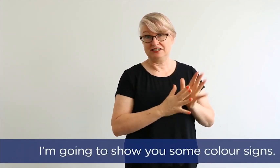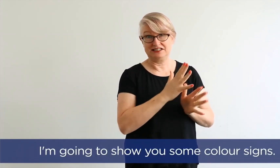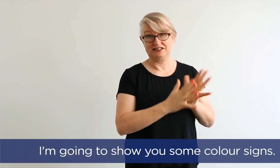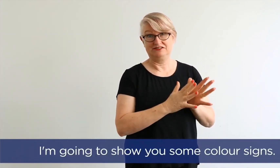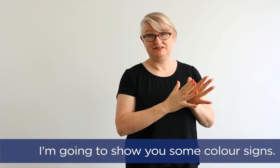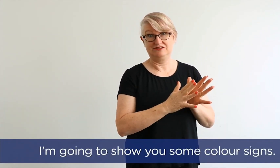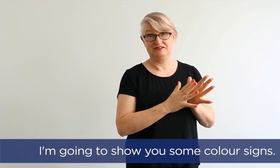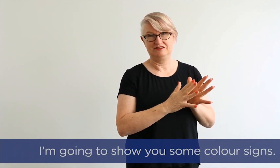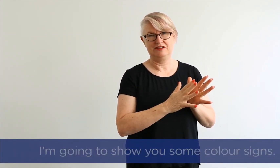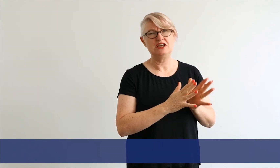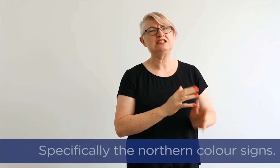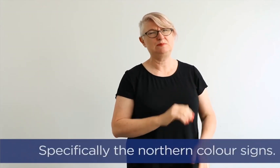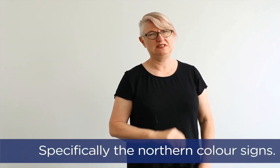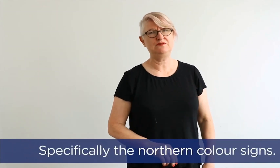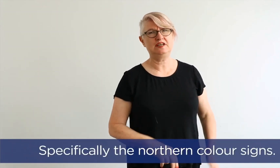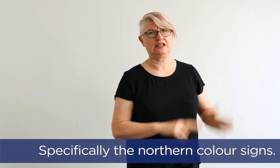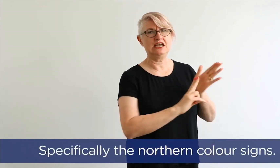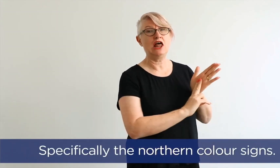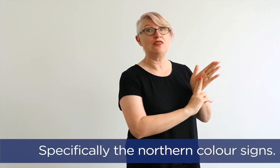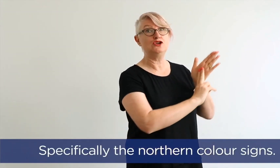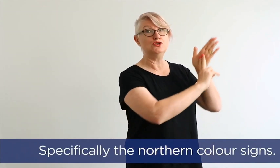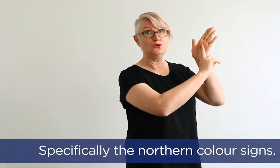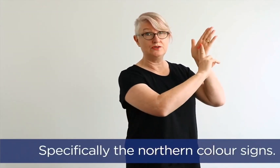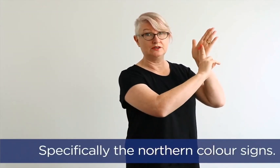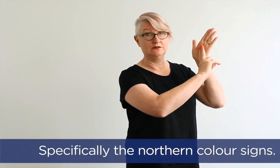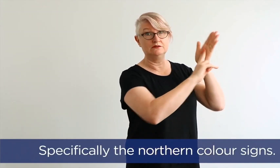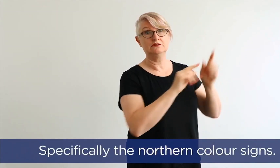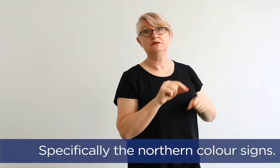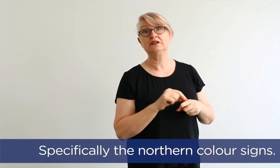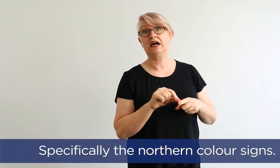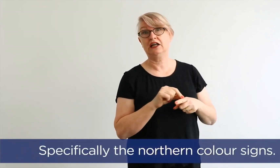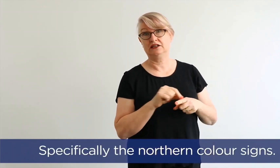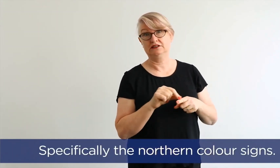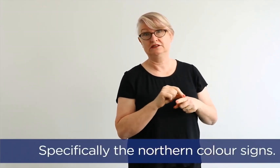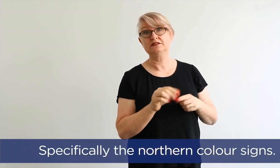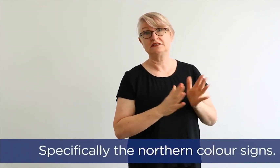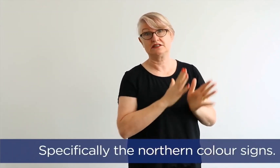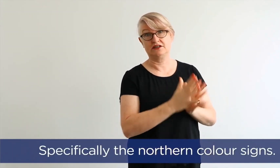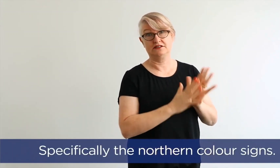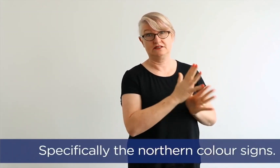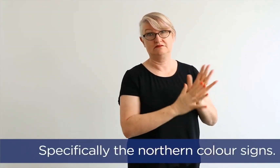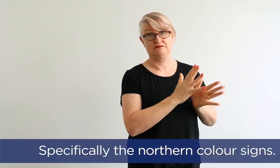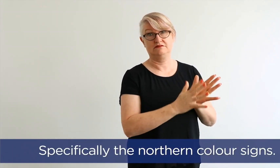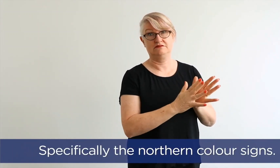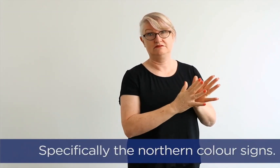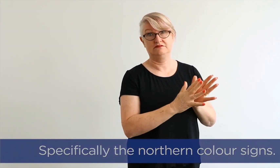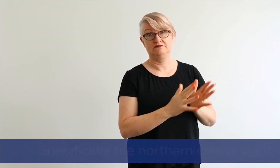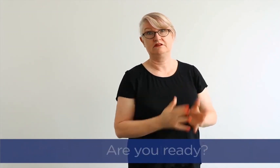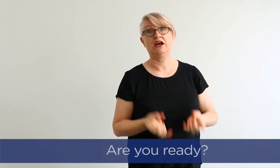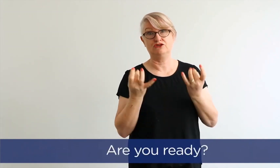signs, specifically the northern colour signs. Are you